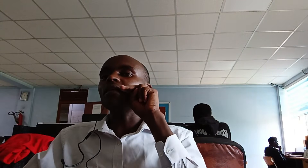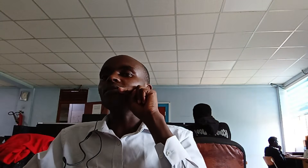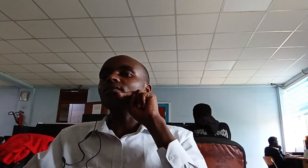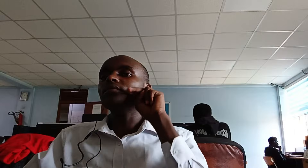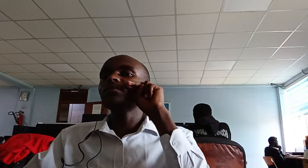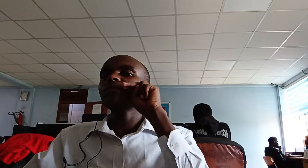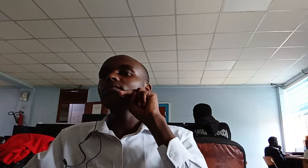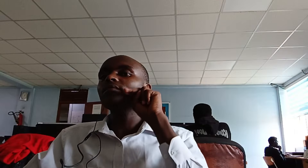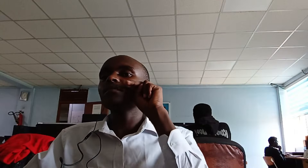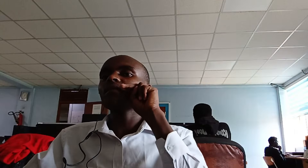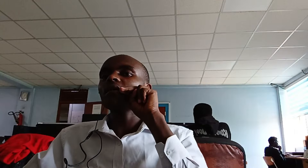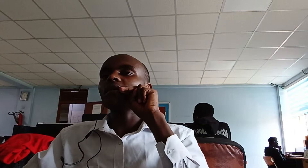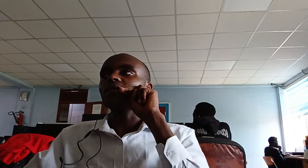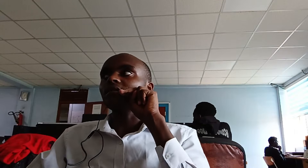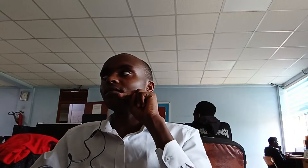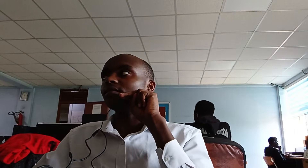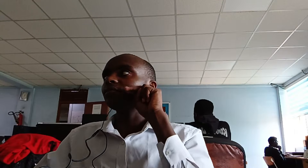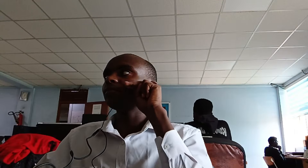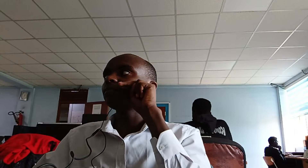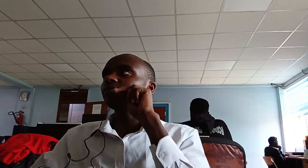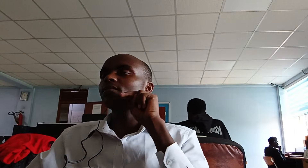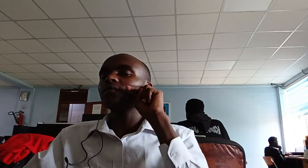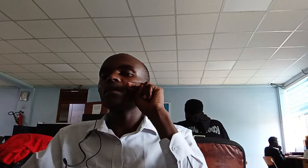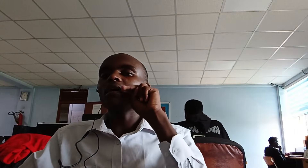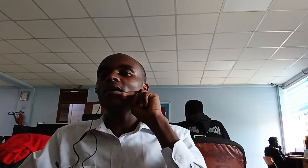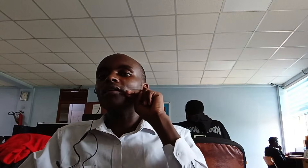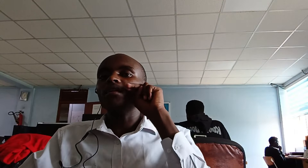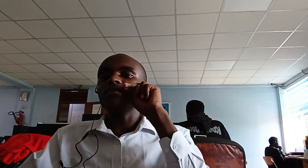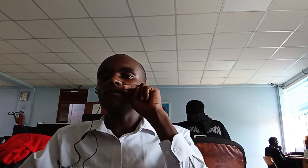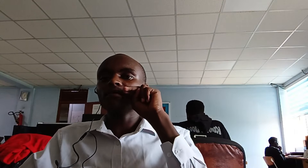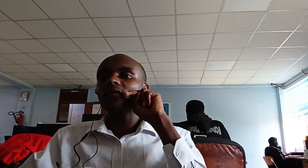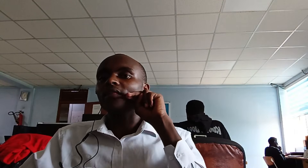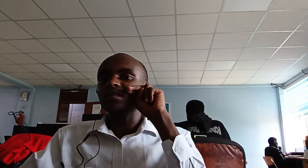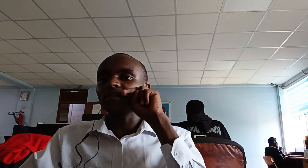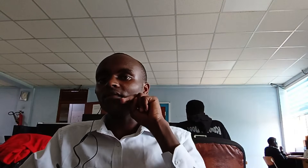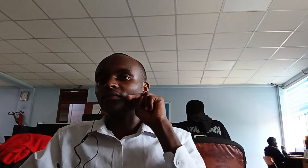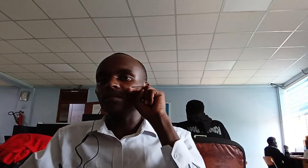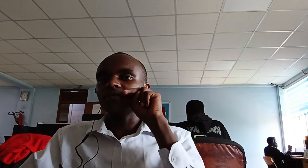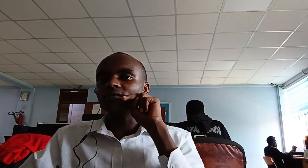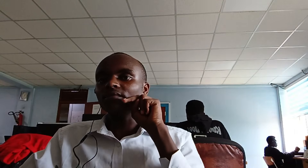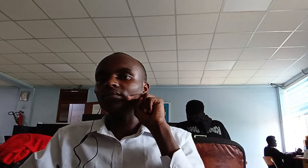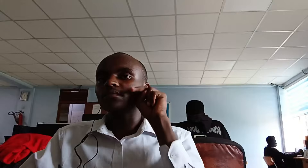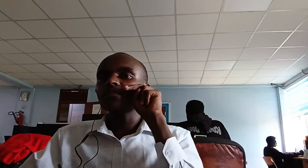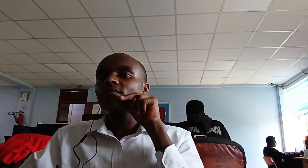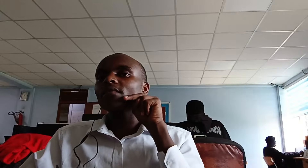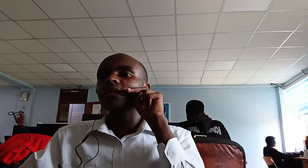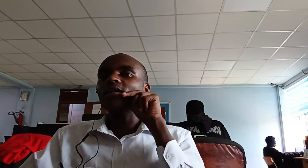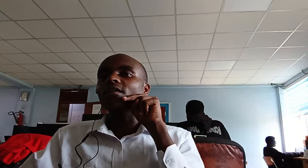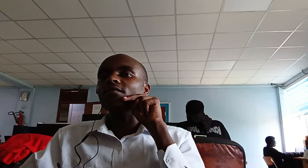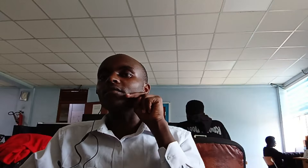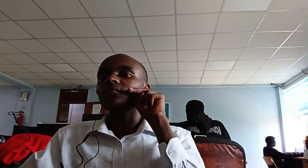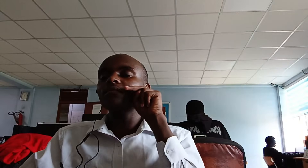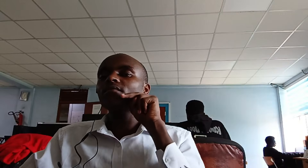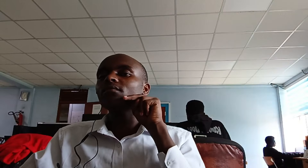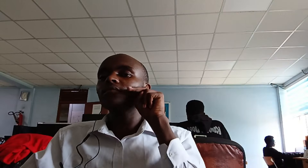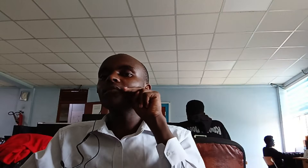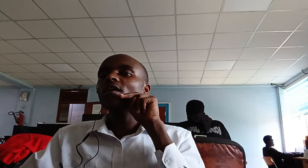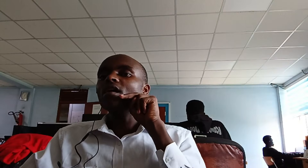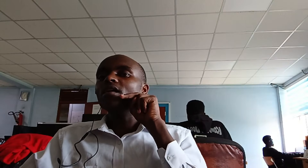Nephew, nephew, nephew. That's the sign for nephew, nephew,